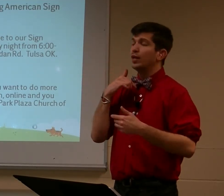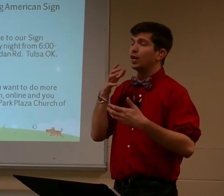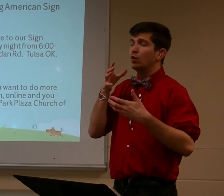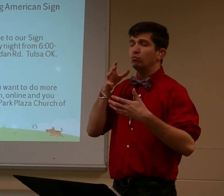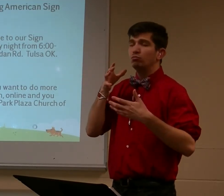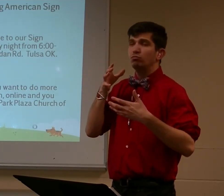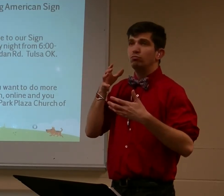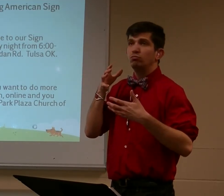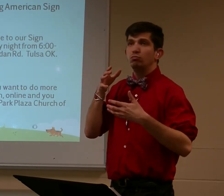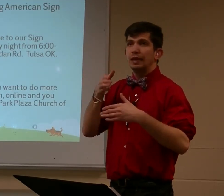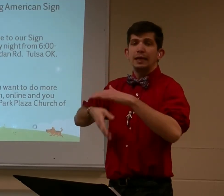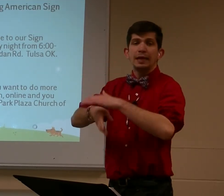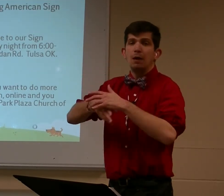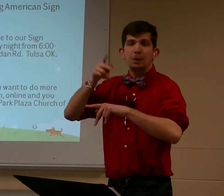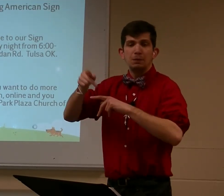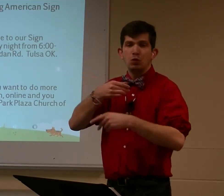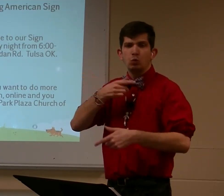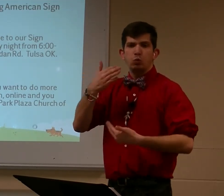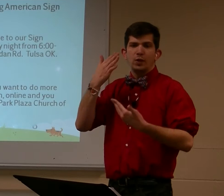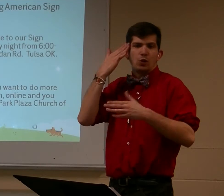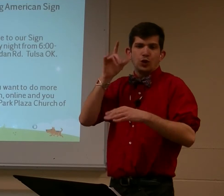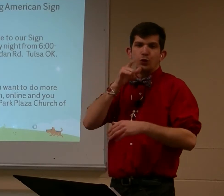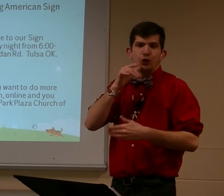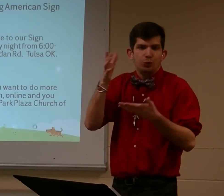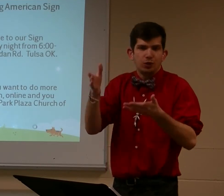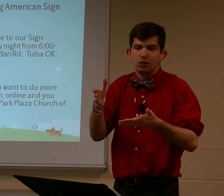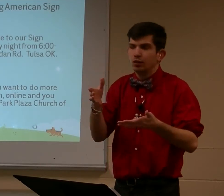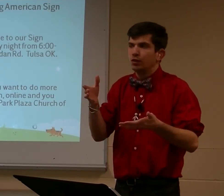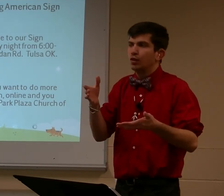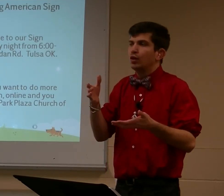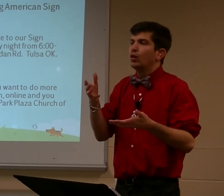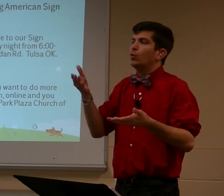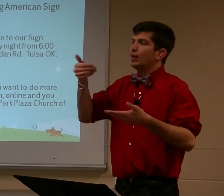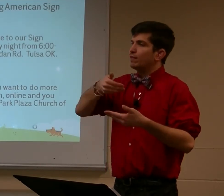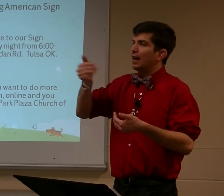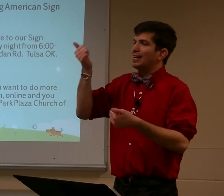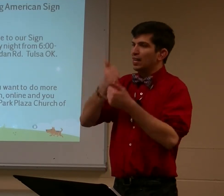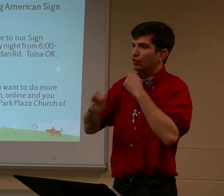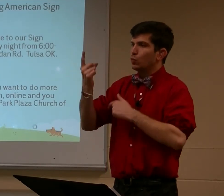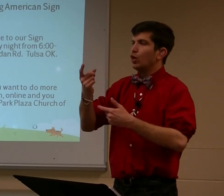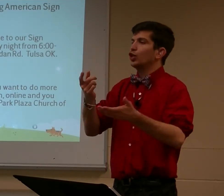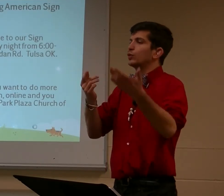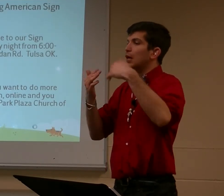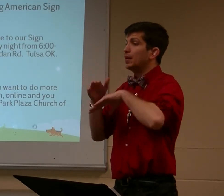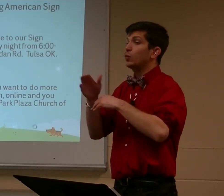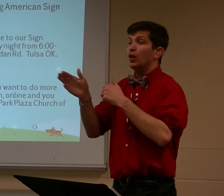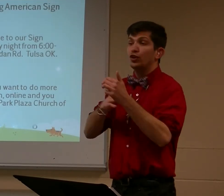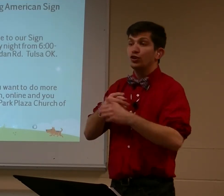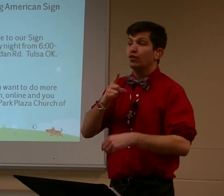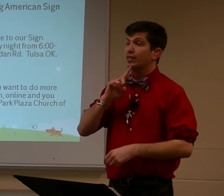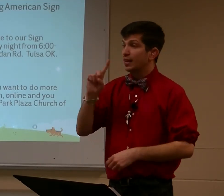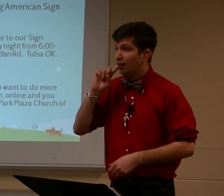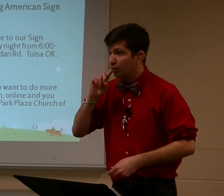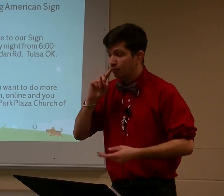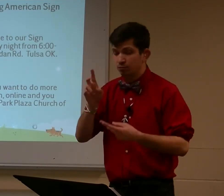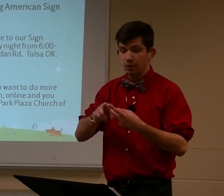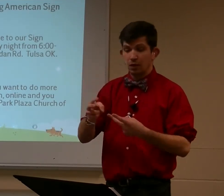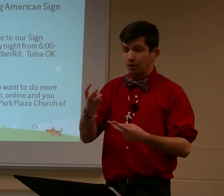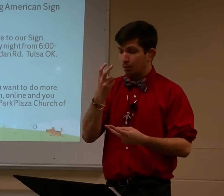don't kick out people we don't know who. We invite everyone to come in, whether you're deaf,